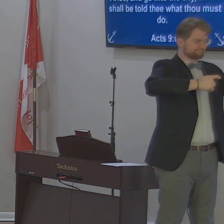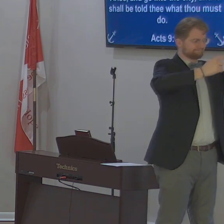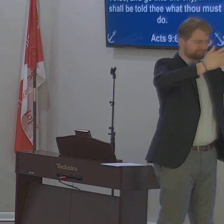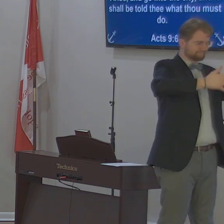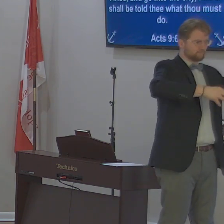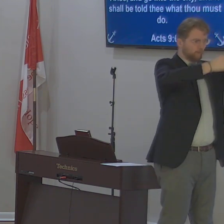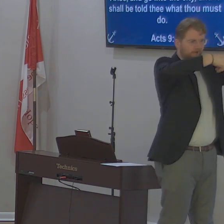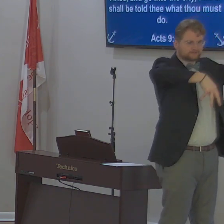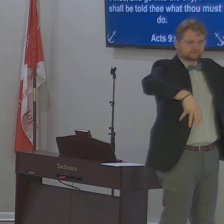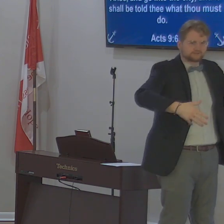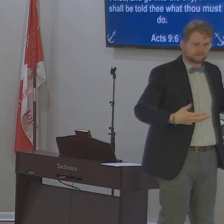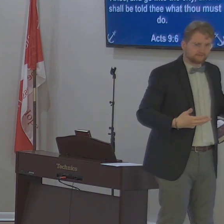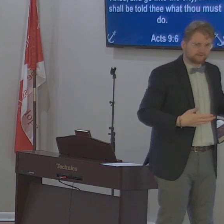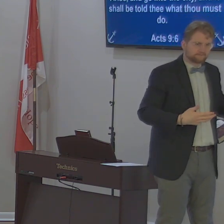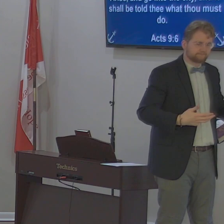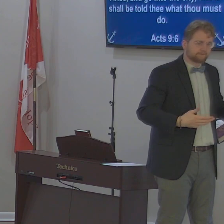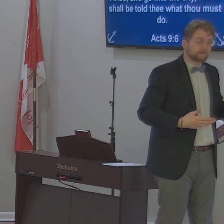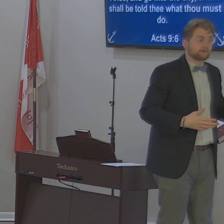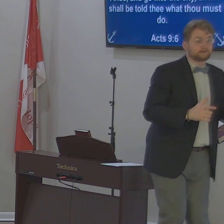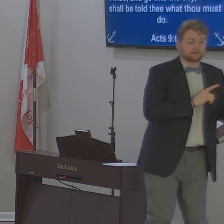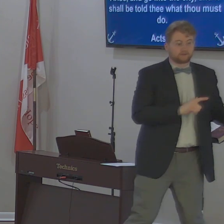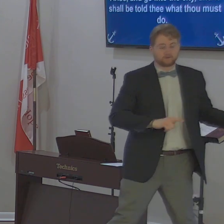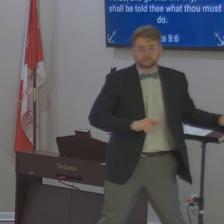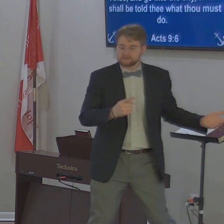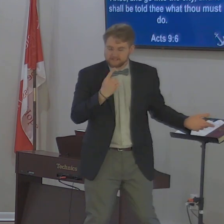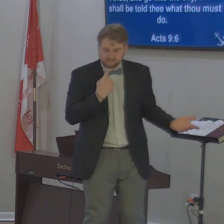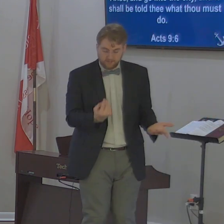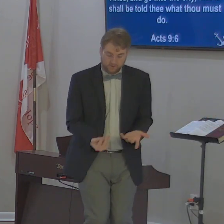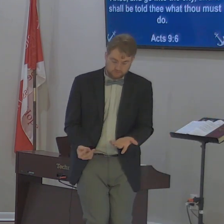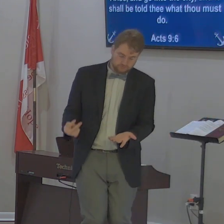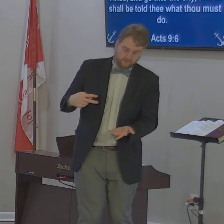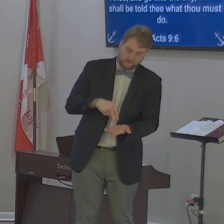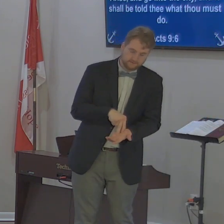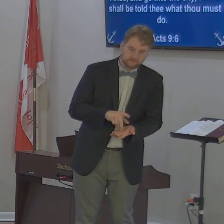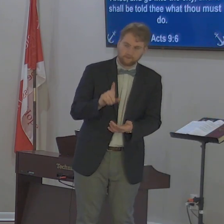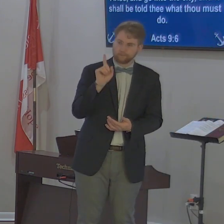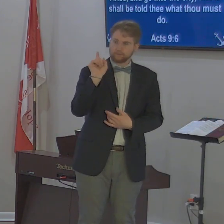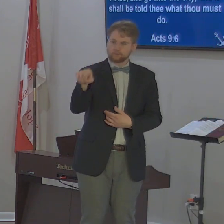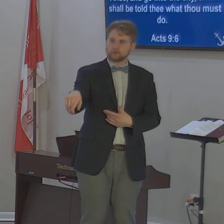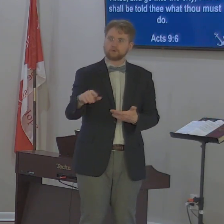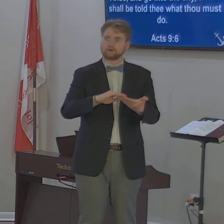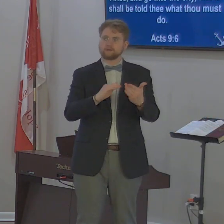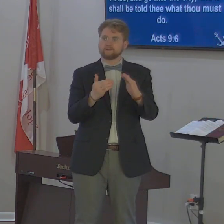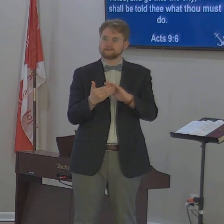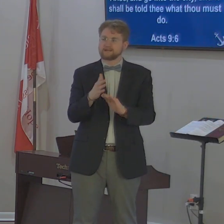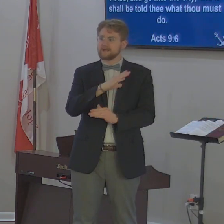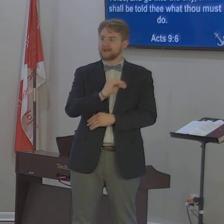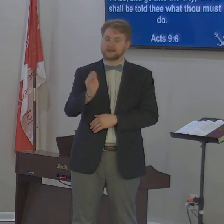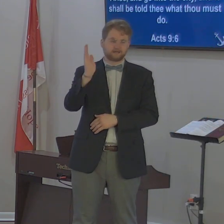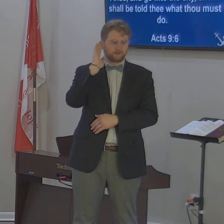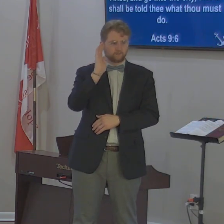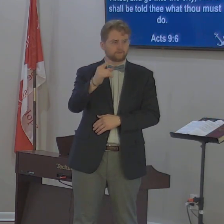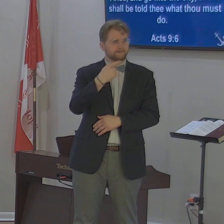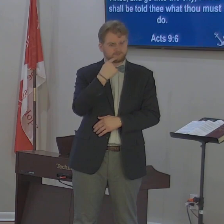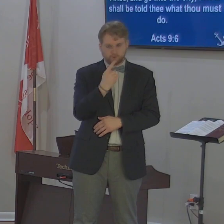And God answers and says, and the Lord said unto him, arise and go into the city, and what? It shall be told thee what thou must